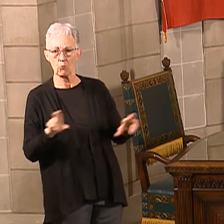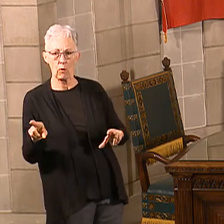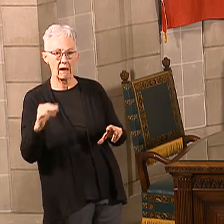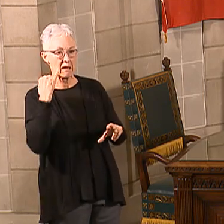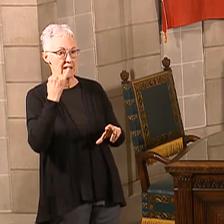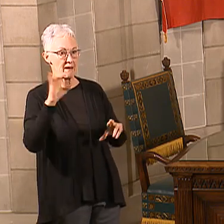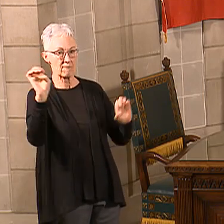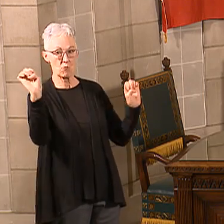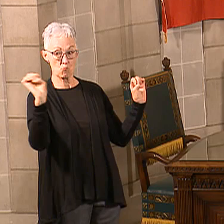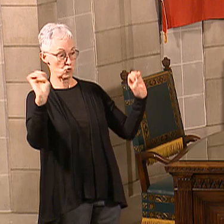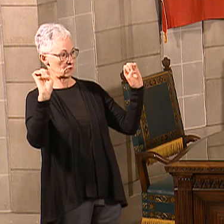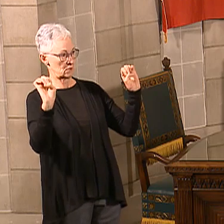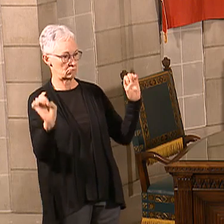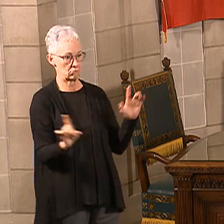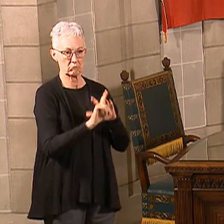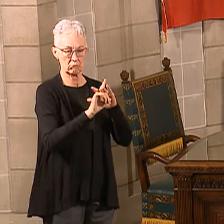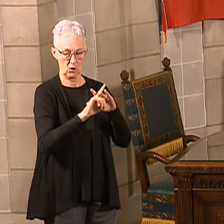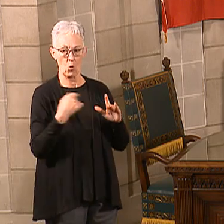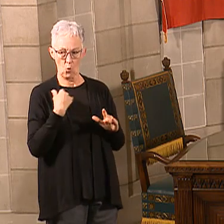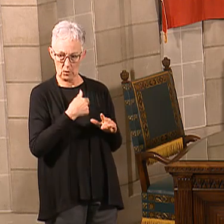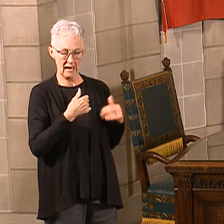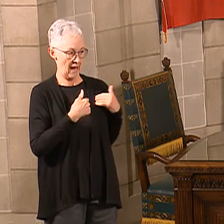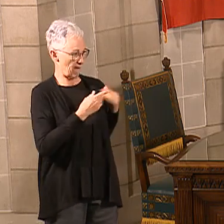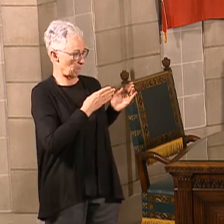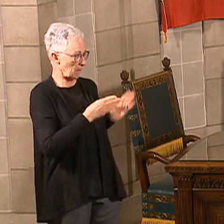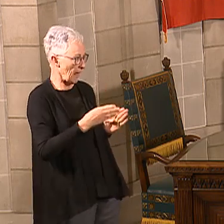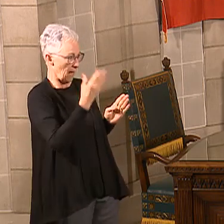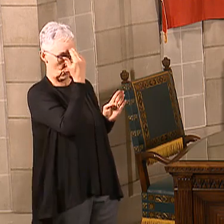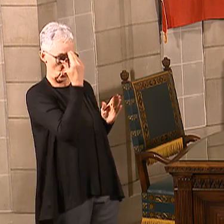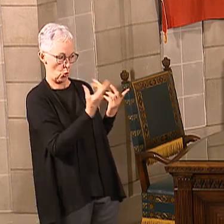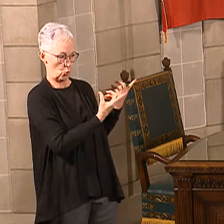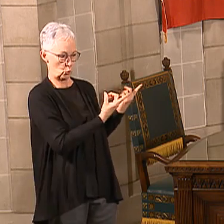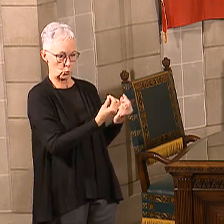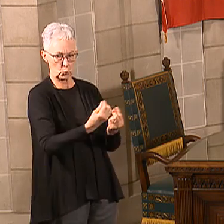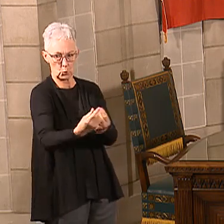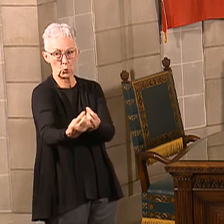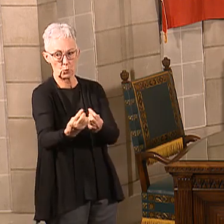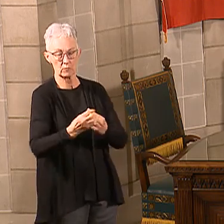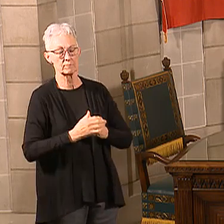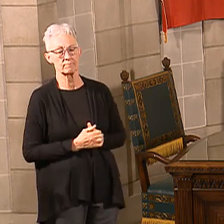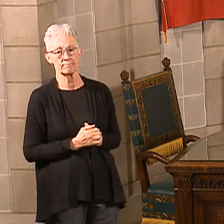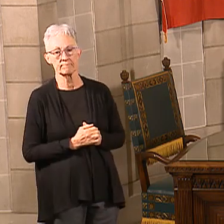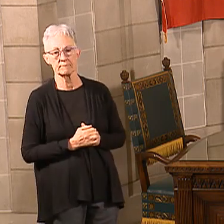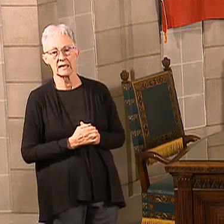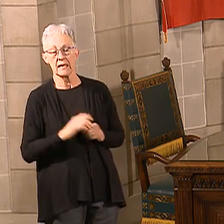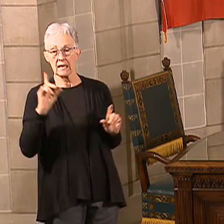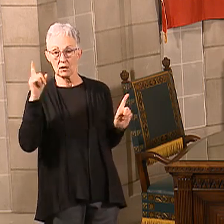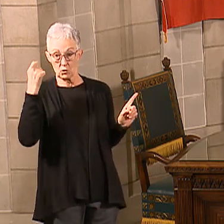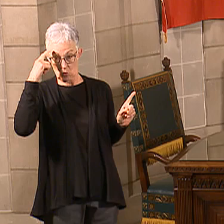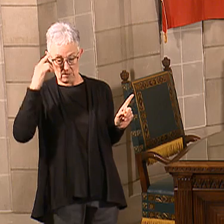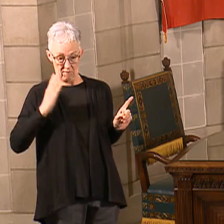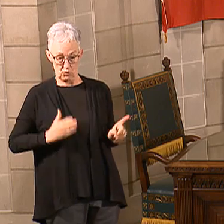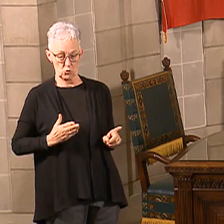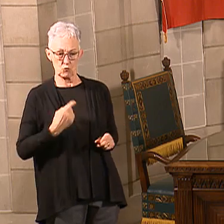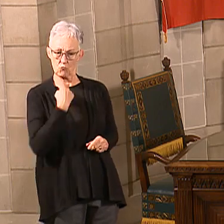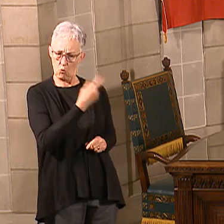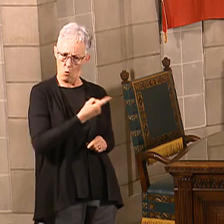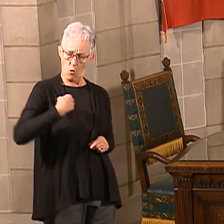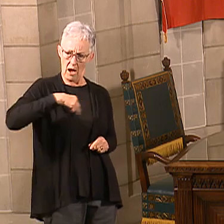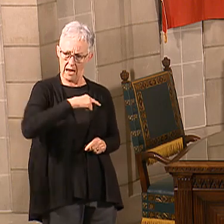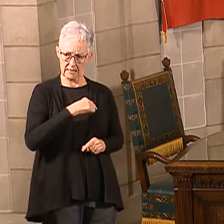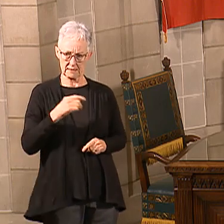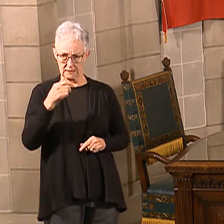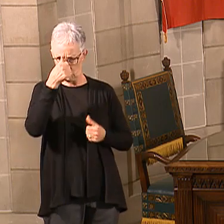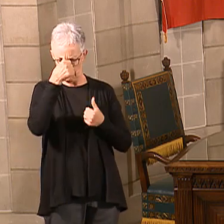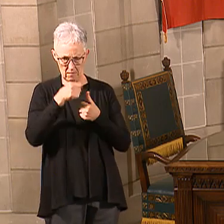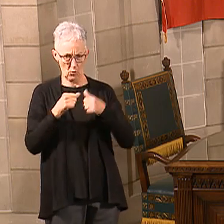these. When the governor ordered us to flex our business continuity plans, he directed us to really have three priorities